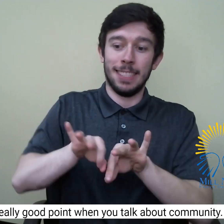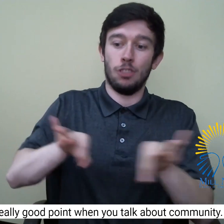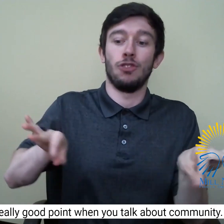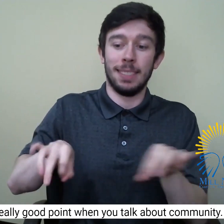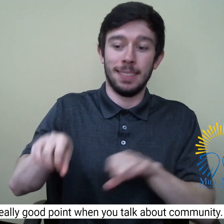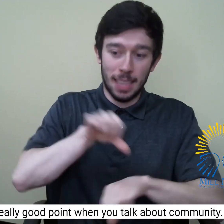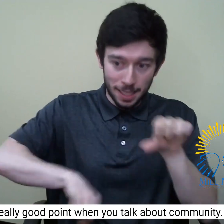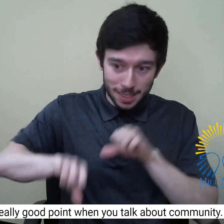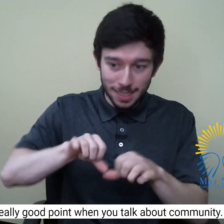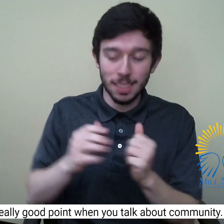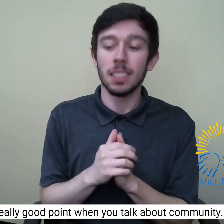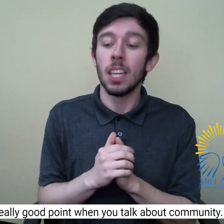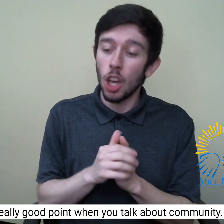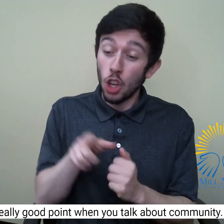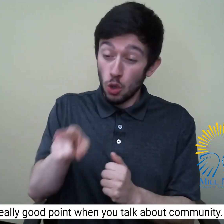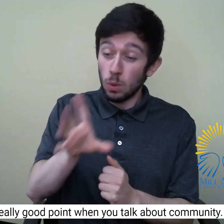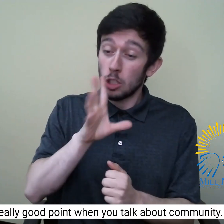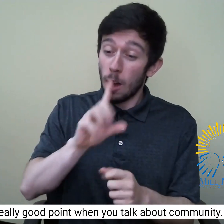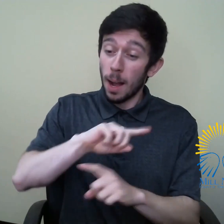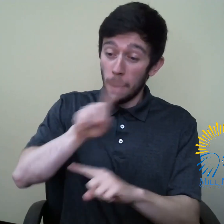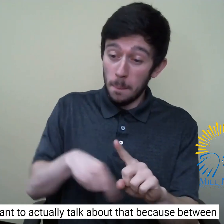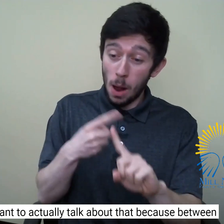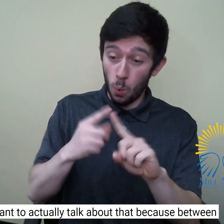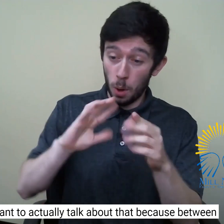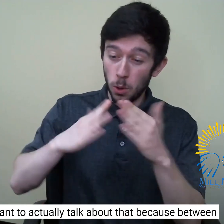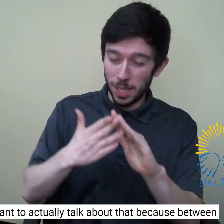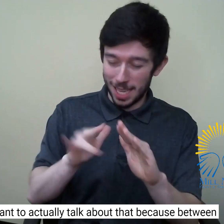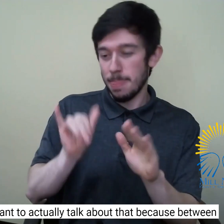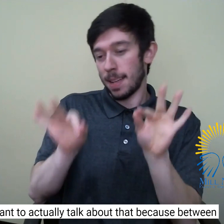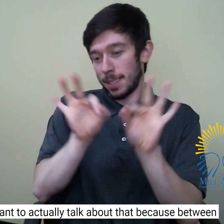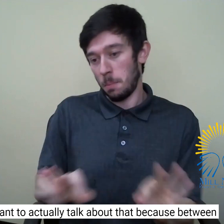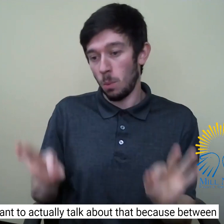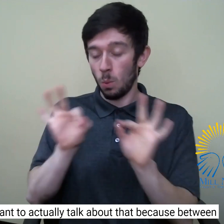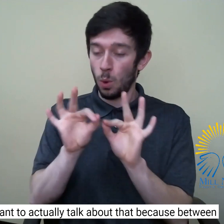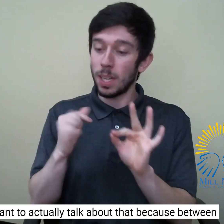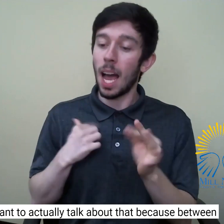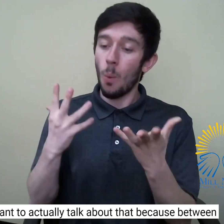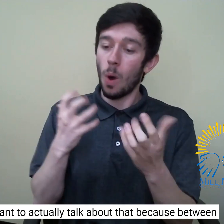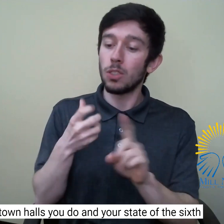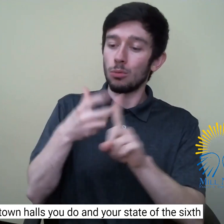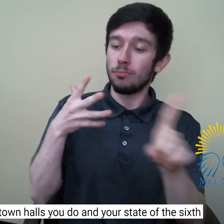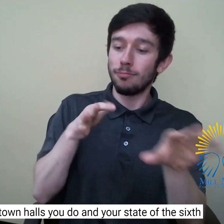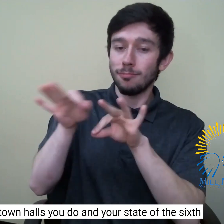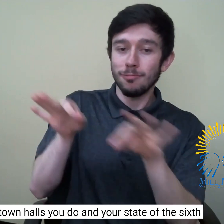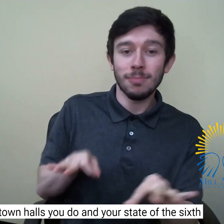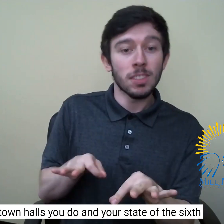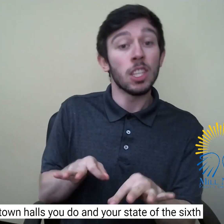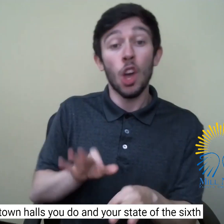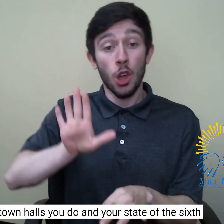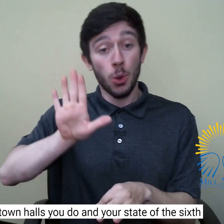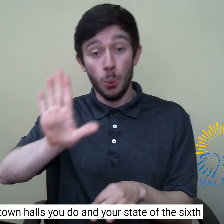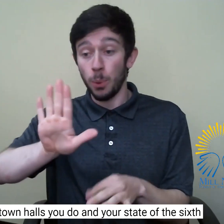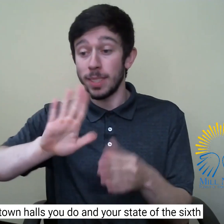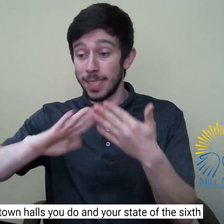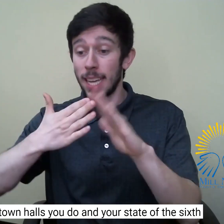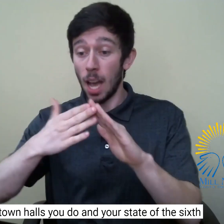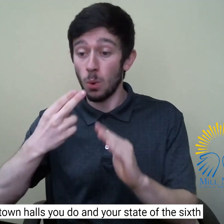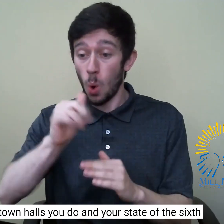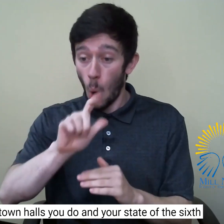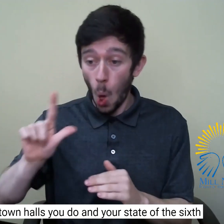point when you talk about community. And, I want to actually talk about that because between the number of town halls you do and your State of the